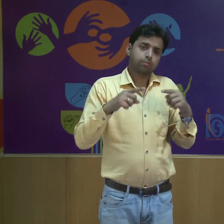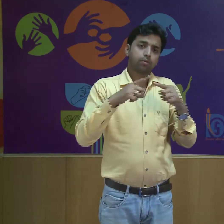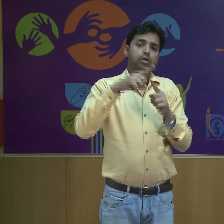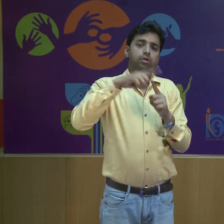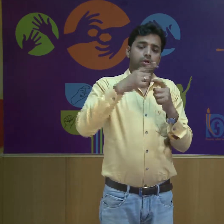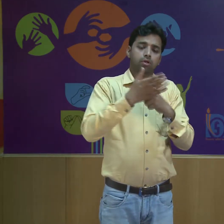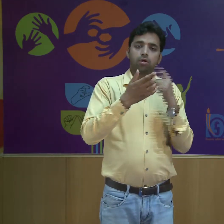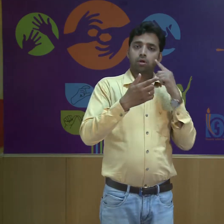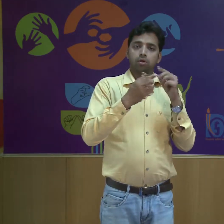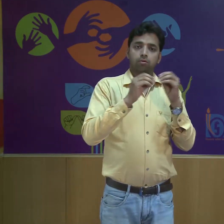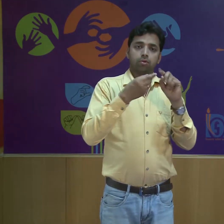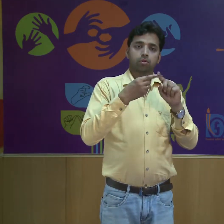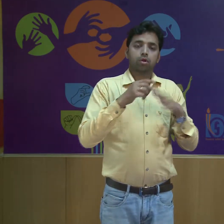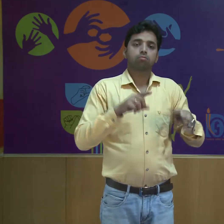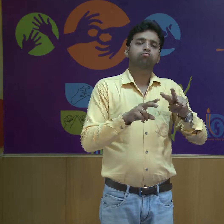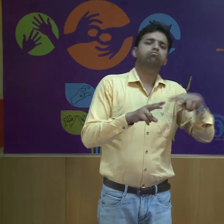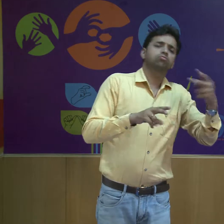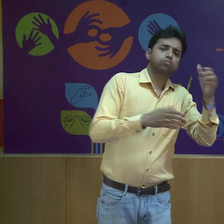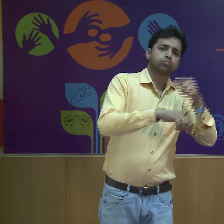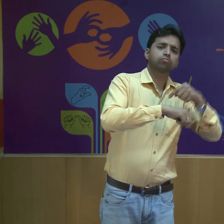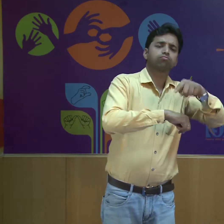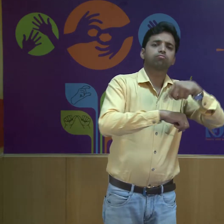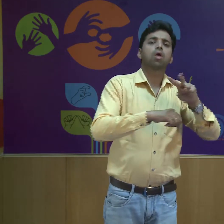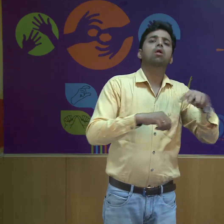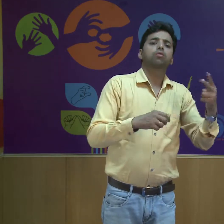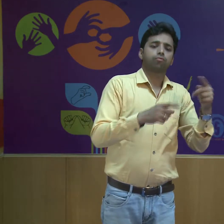tribe and sometime other tribes.